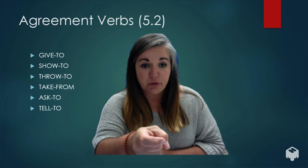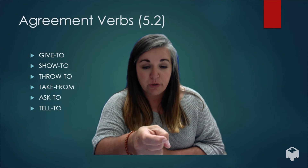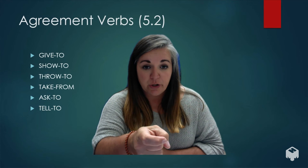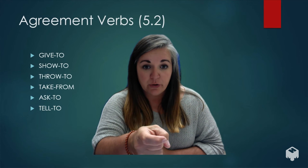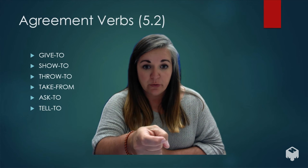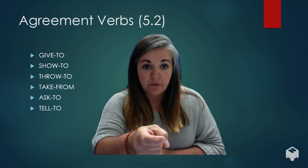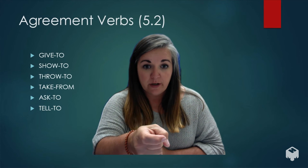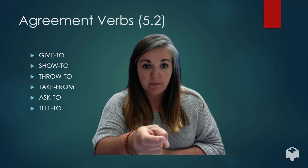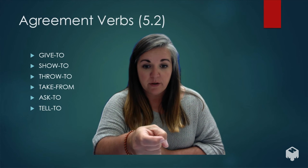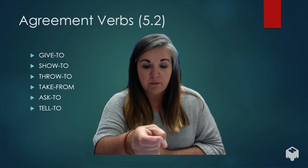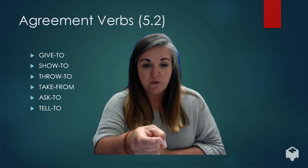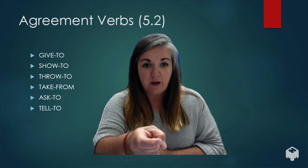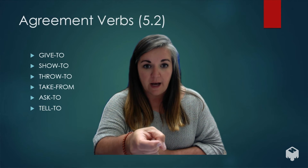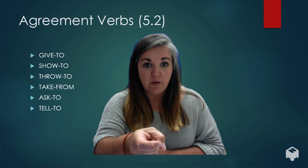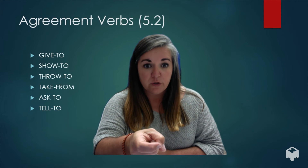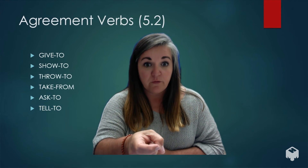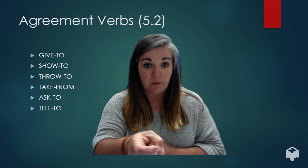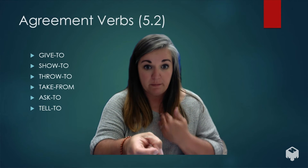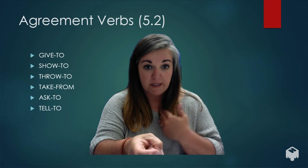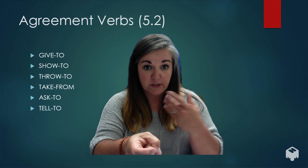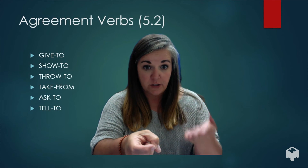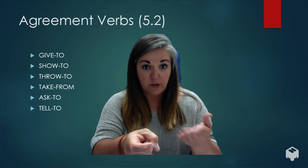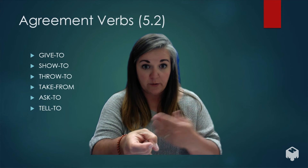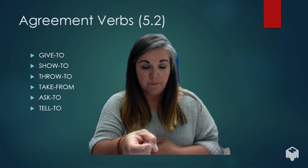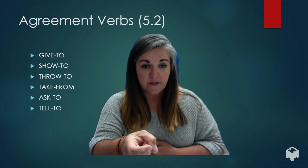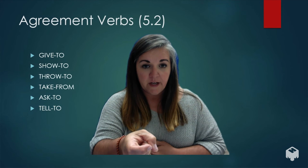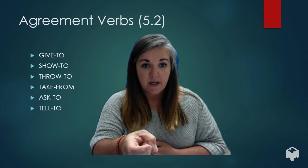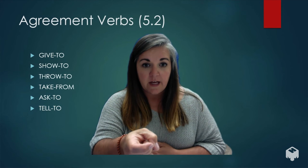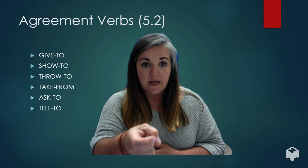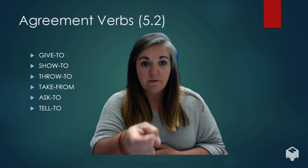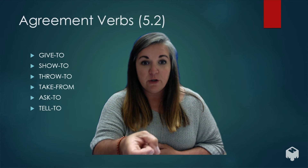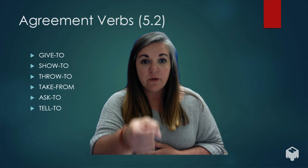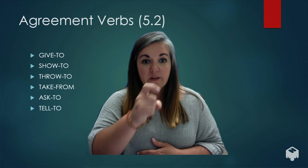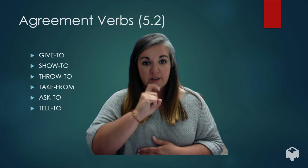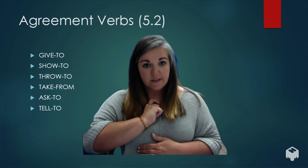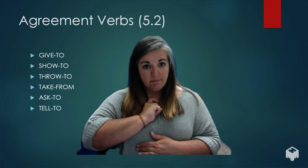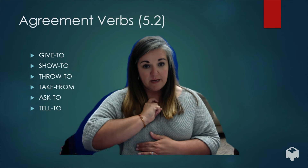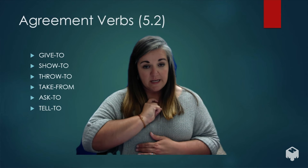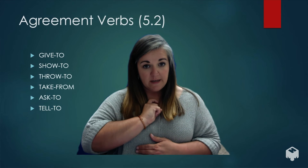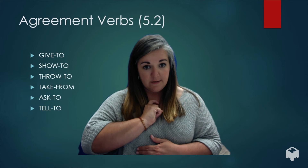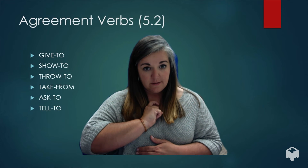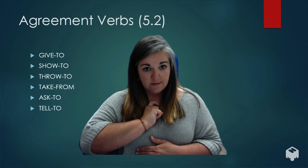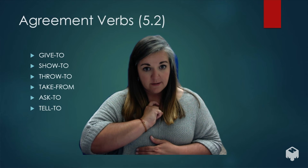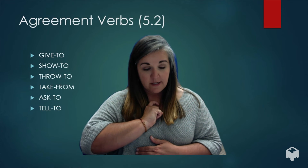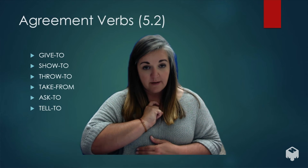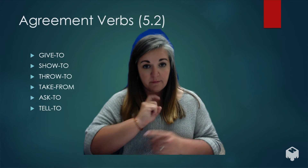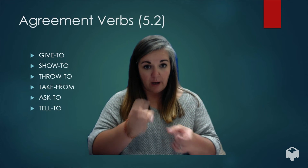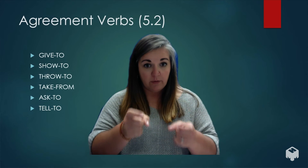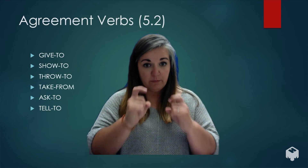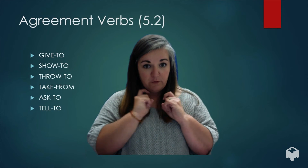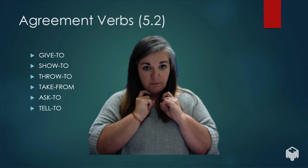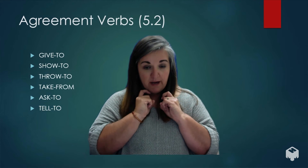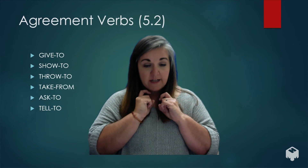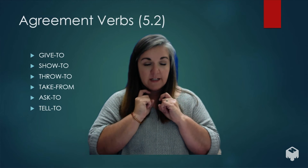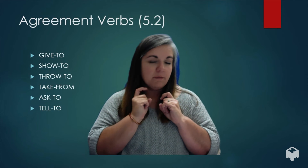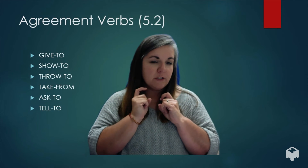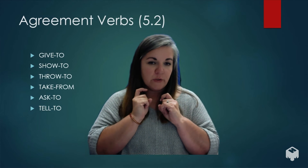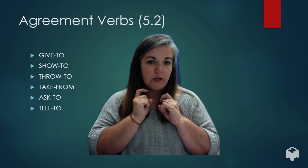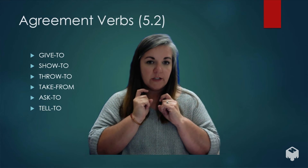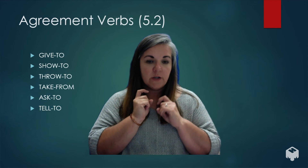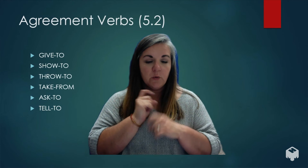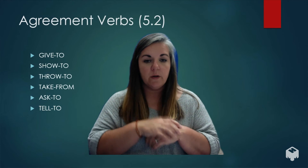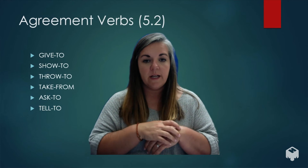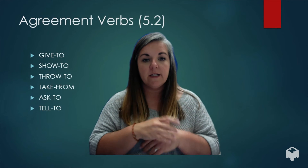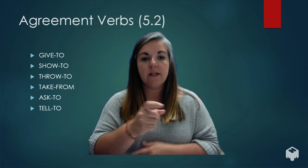give to you, I'm going to move out from me to you. If you give it to me, then I would move it back, and it could